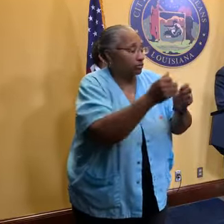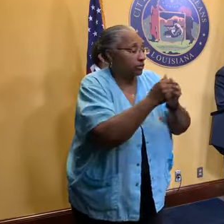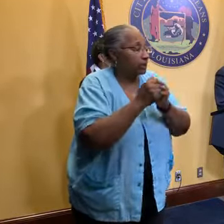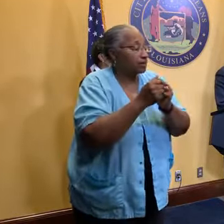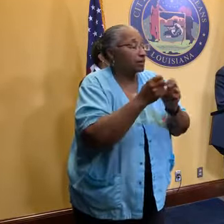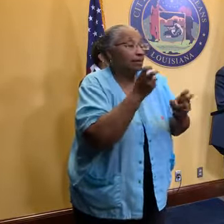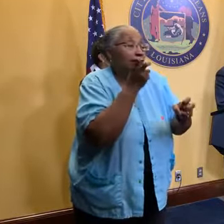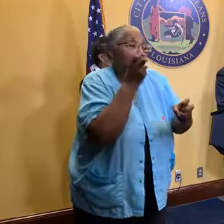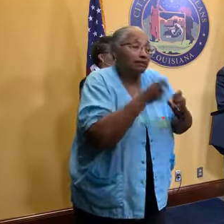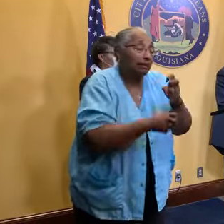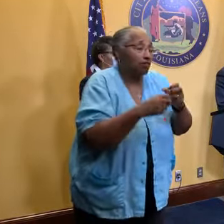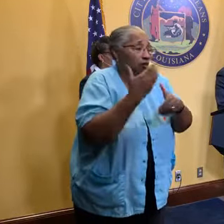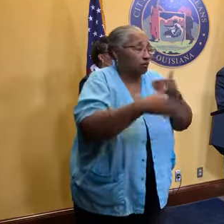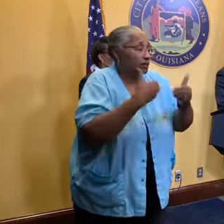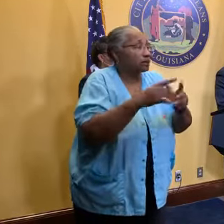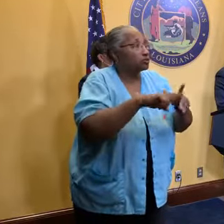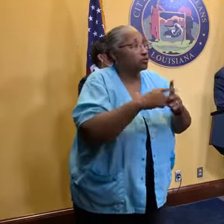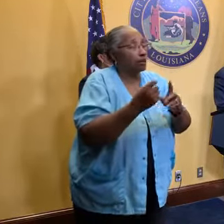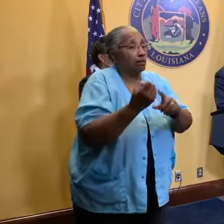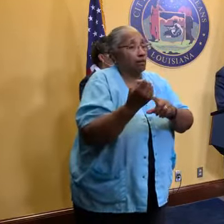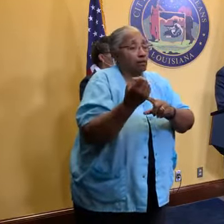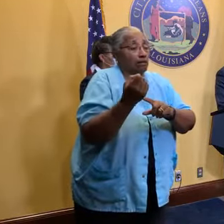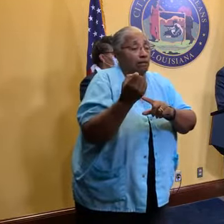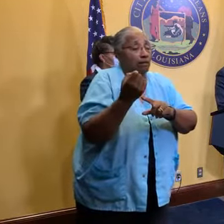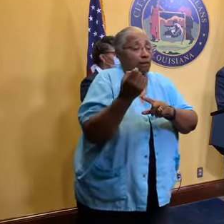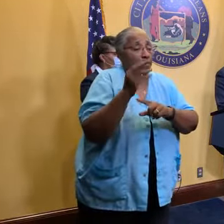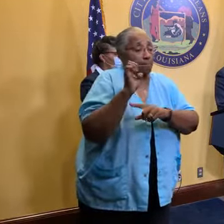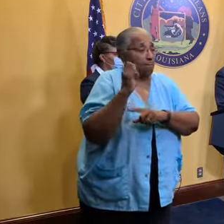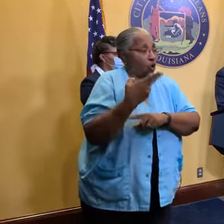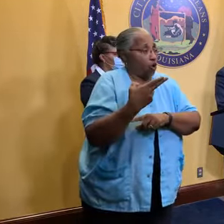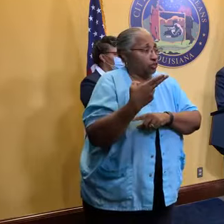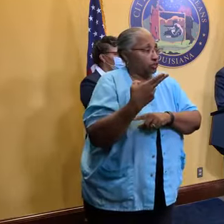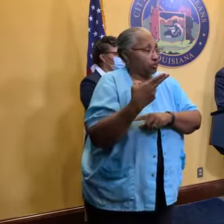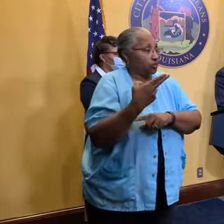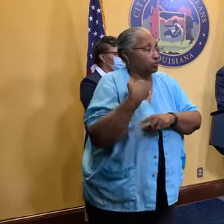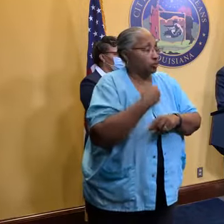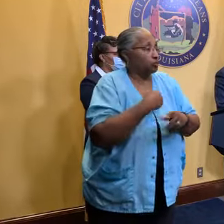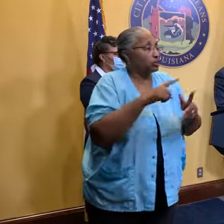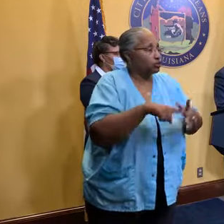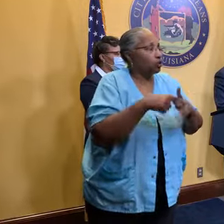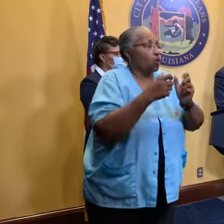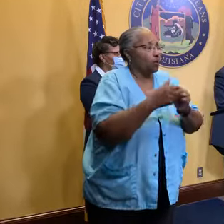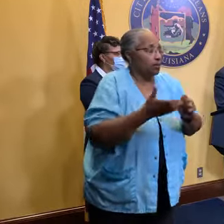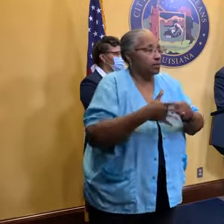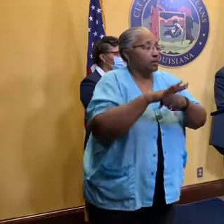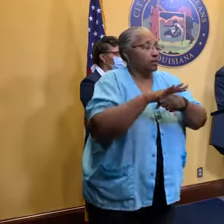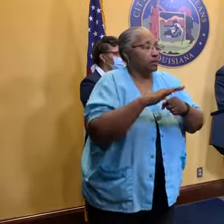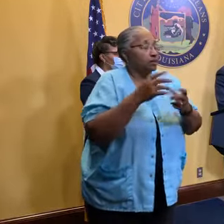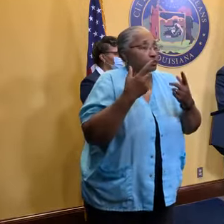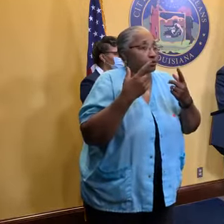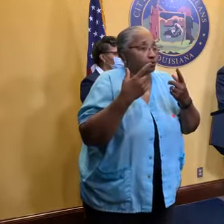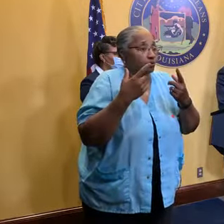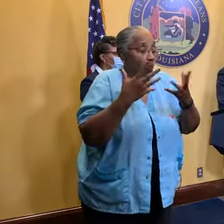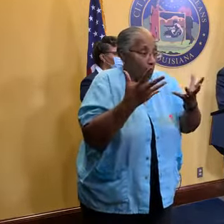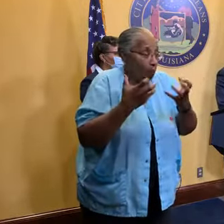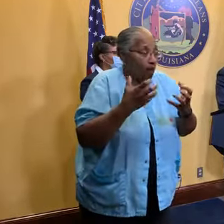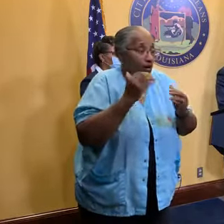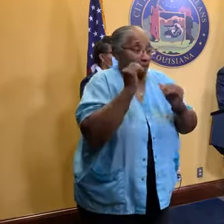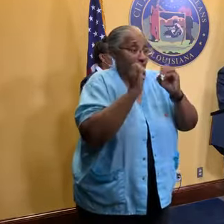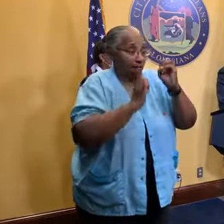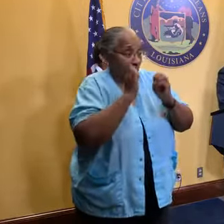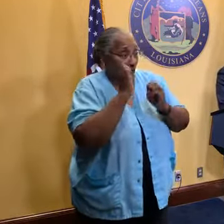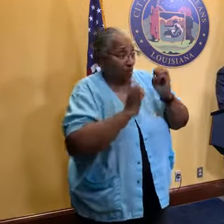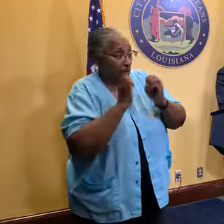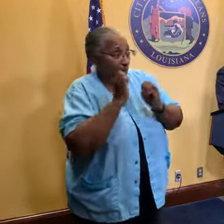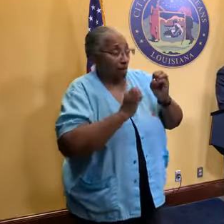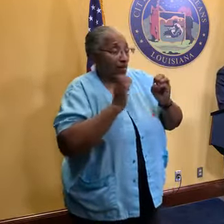tough process. It started back in March when the pandemic hit, when we started really trying to evaluate an unknown destiny where